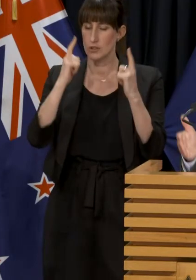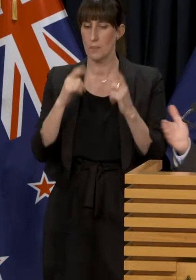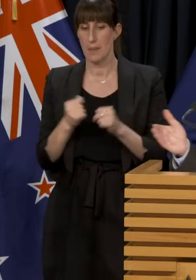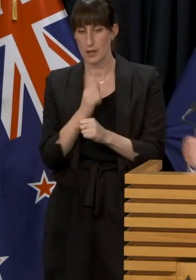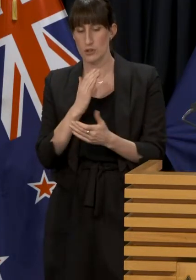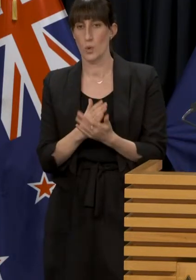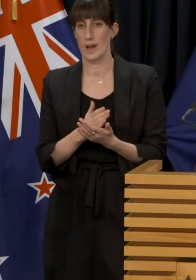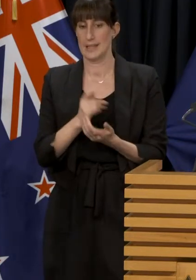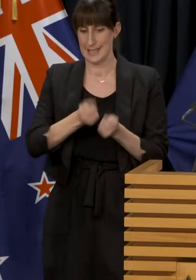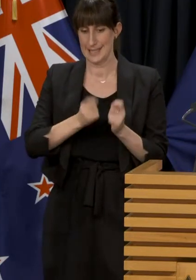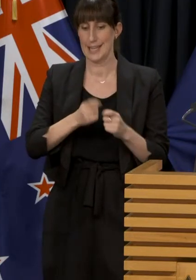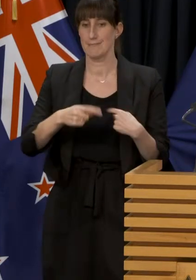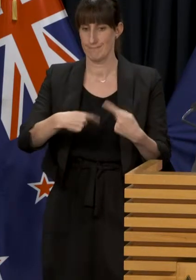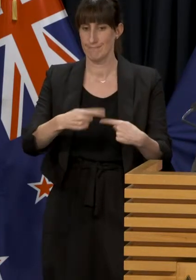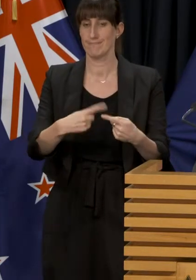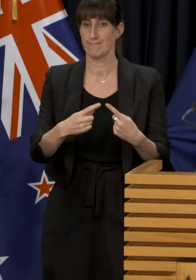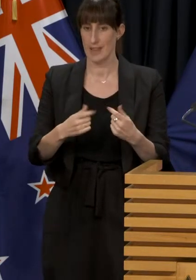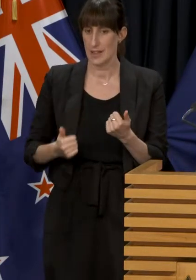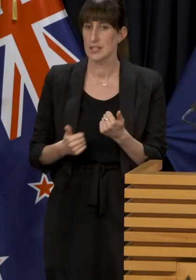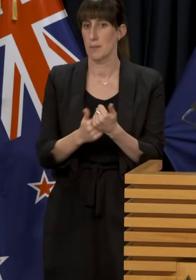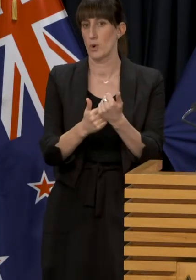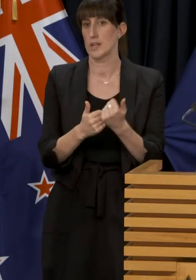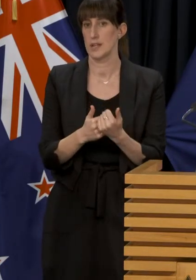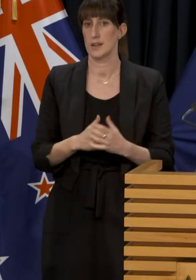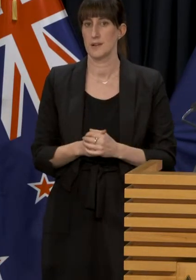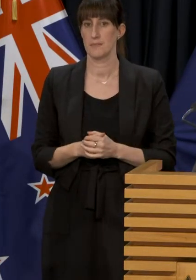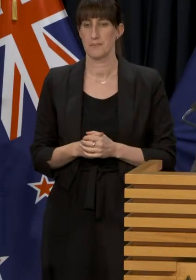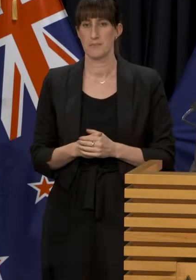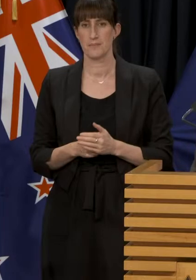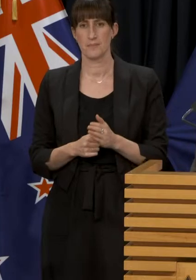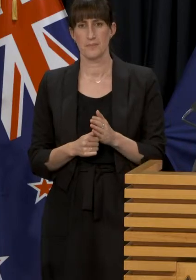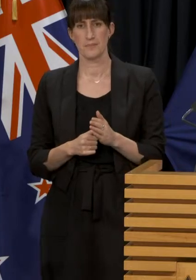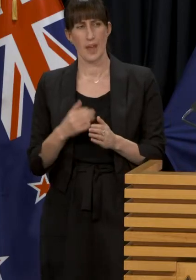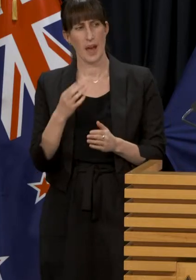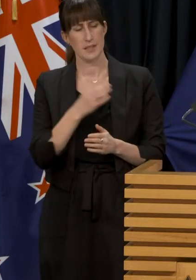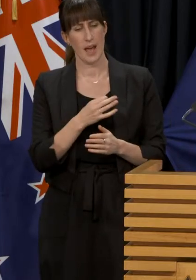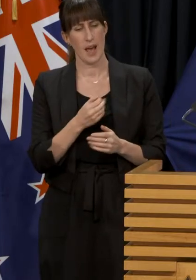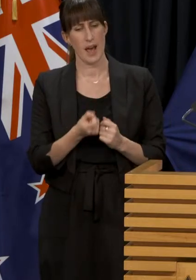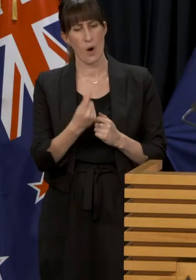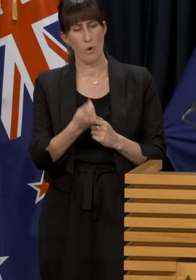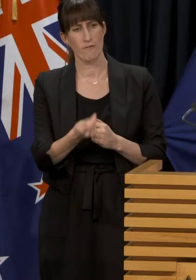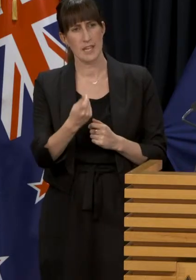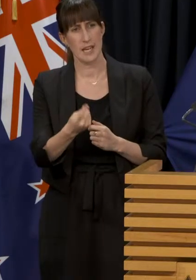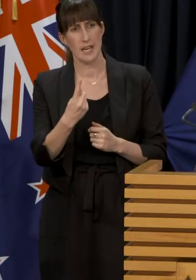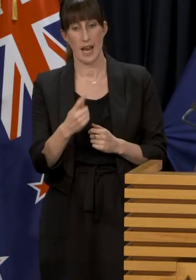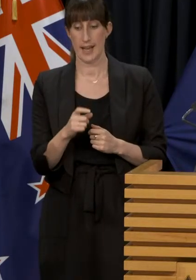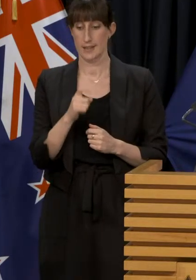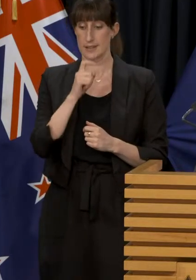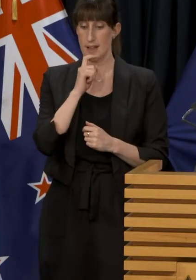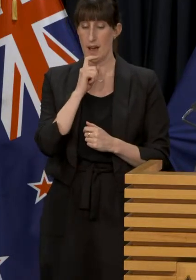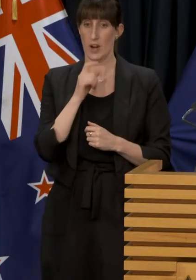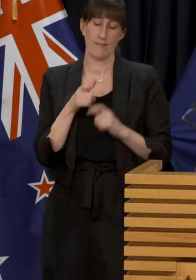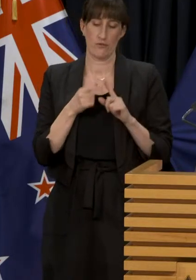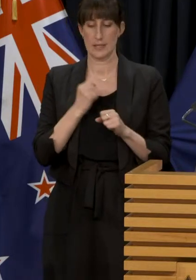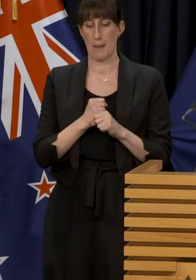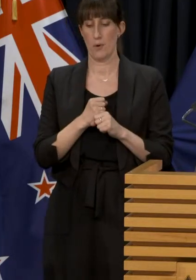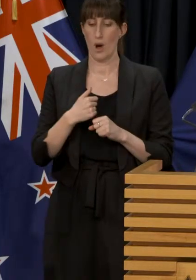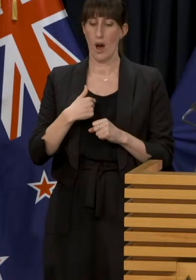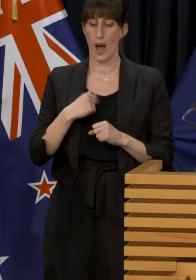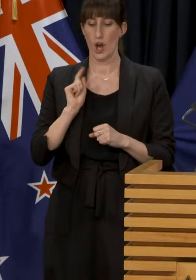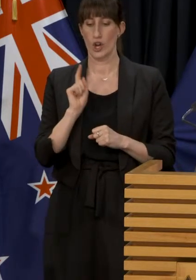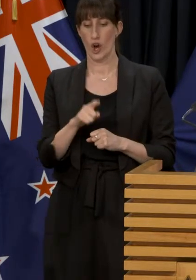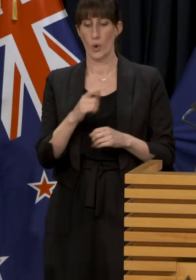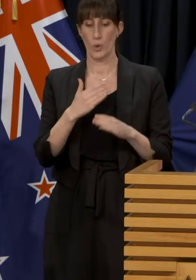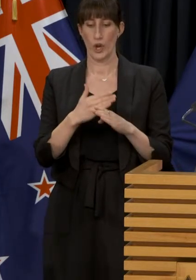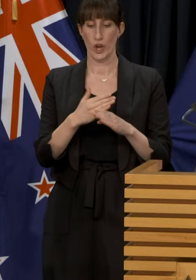doing that regularly and rolling out the program. How frequently is that happening with each staff member? Say if I go to work on a Sunday and then